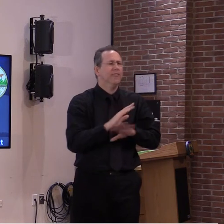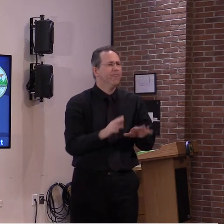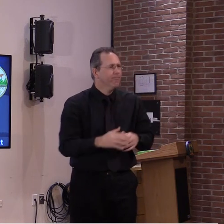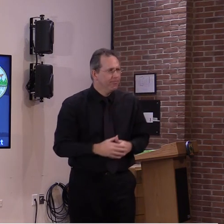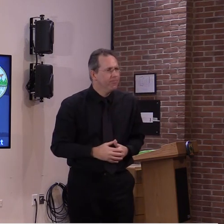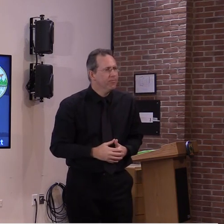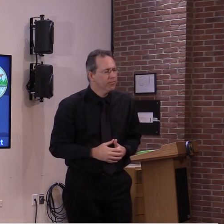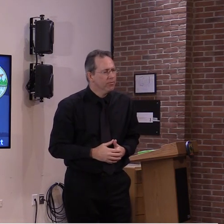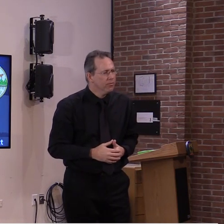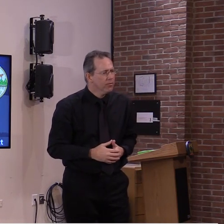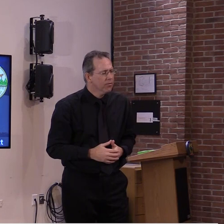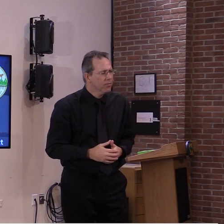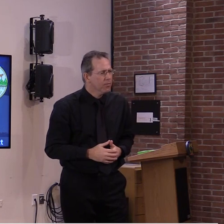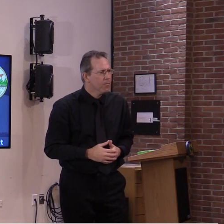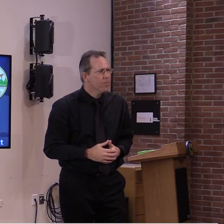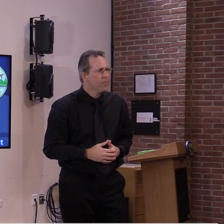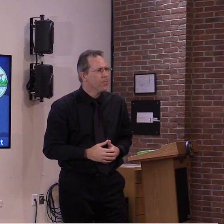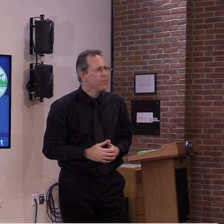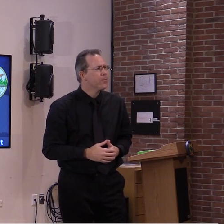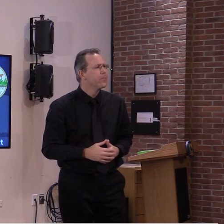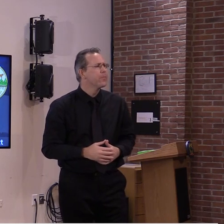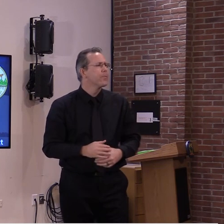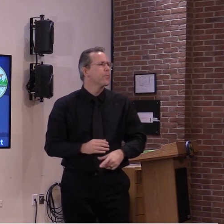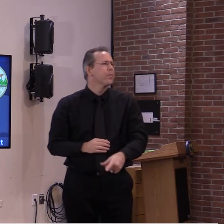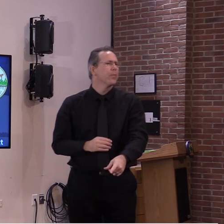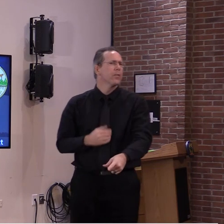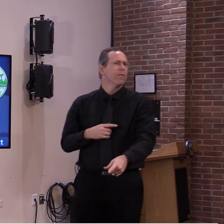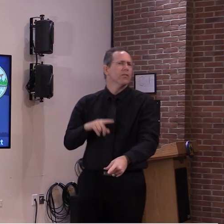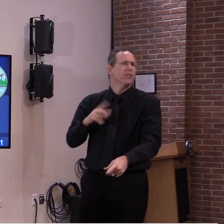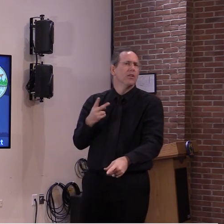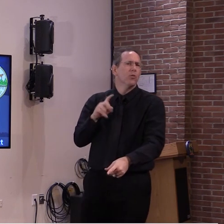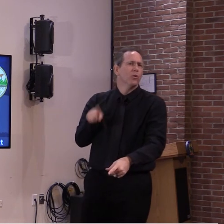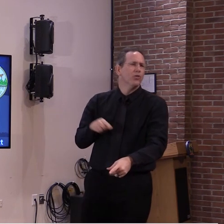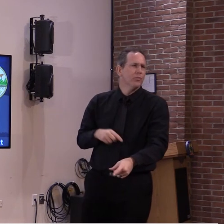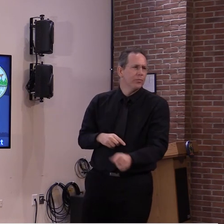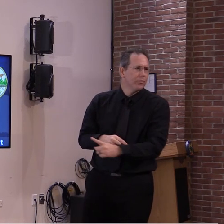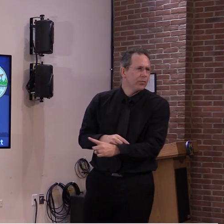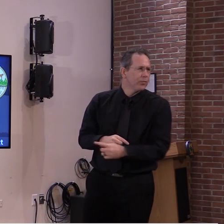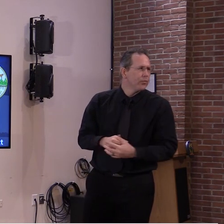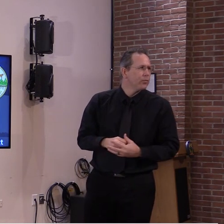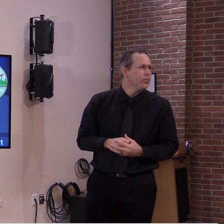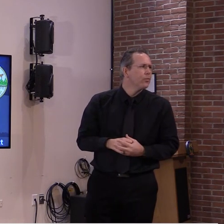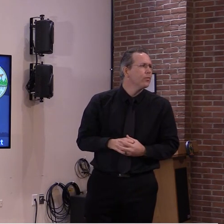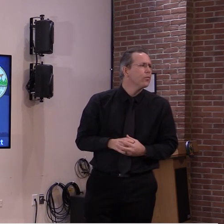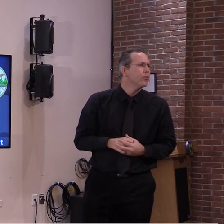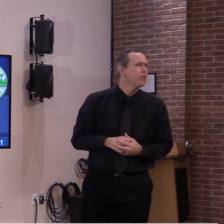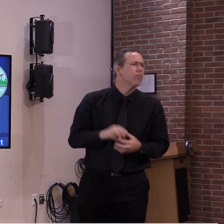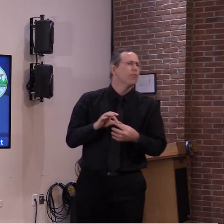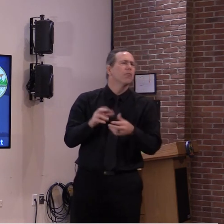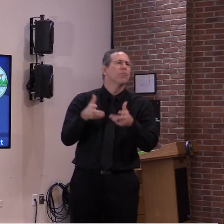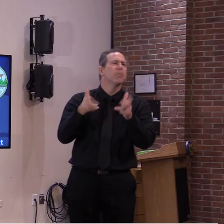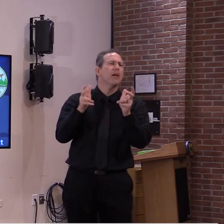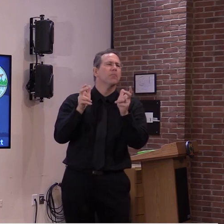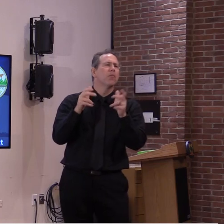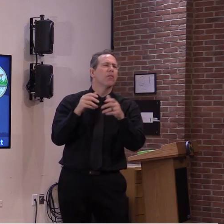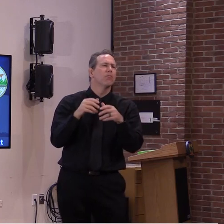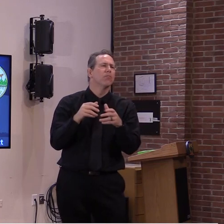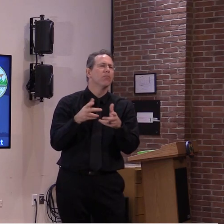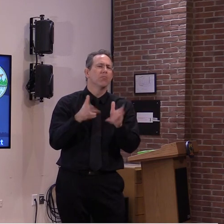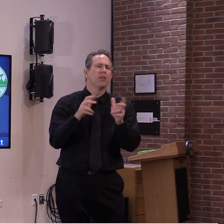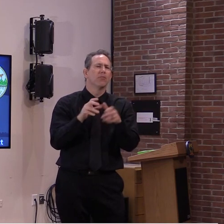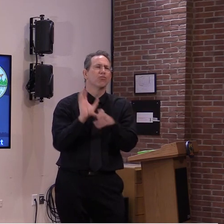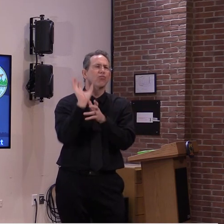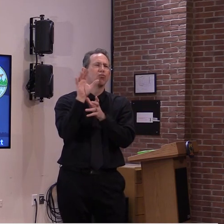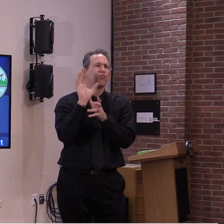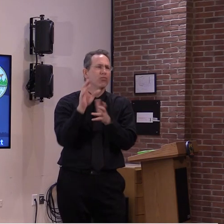Thank you. And my second question has to do with basketball, where I've also heard from coaches recently concerned about the way the guidelines are